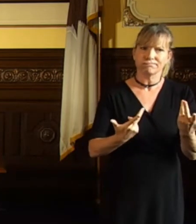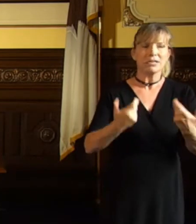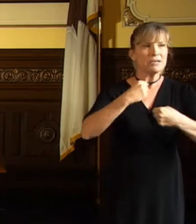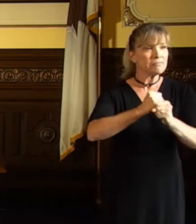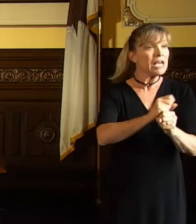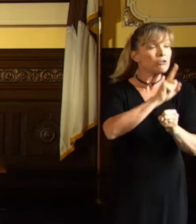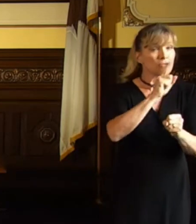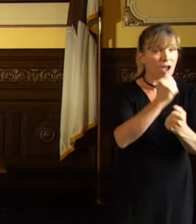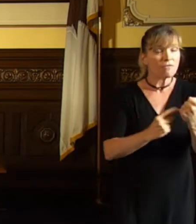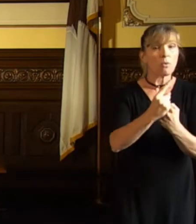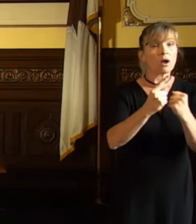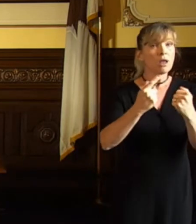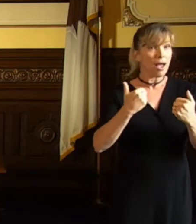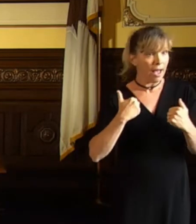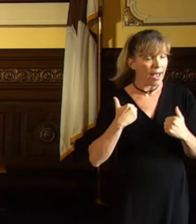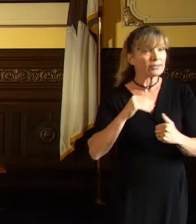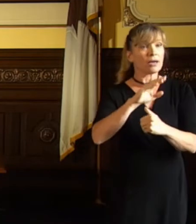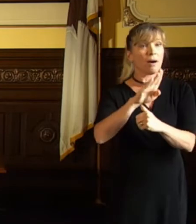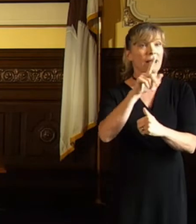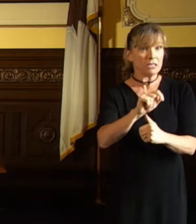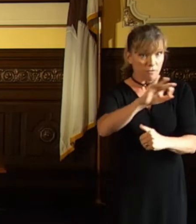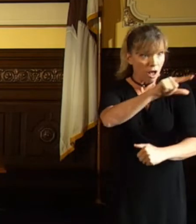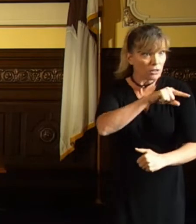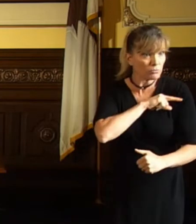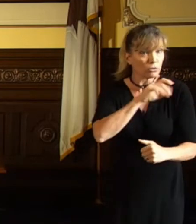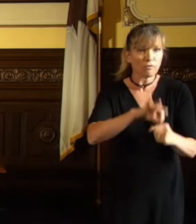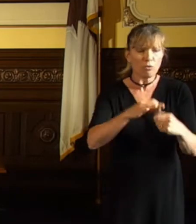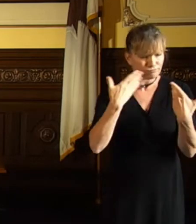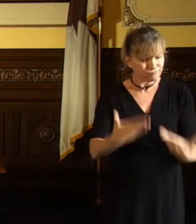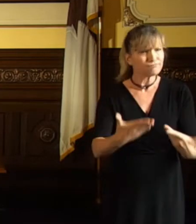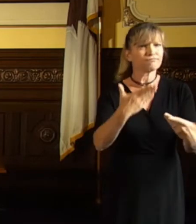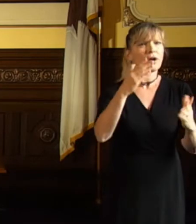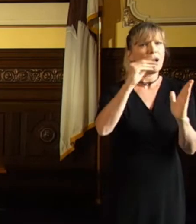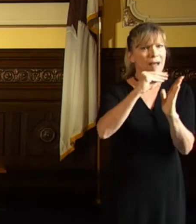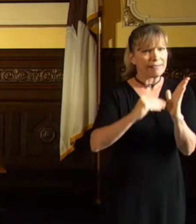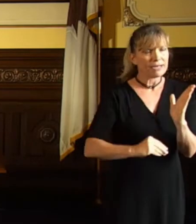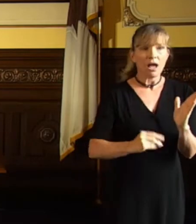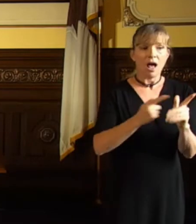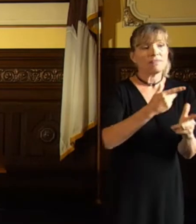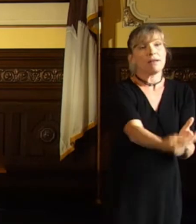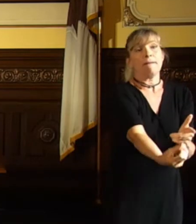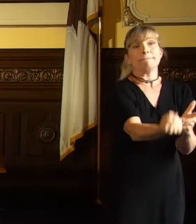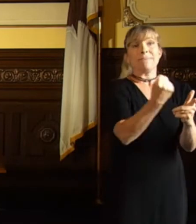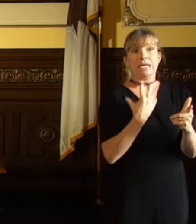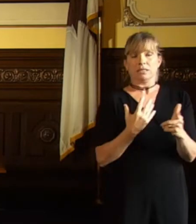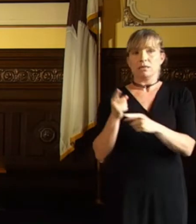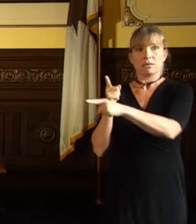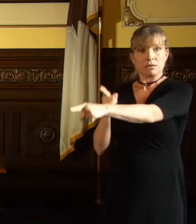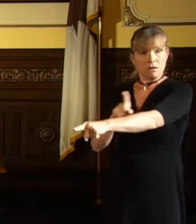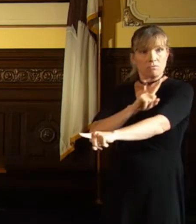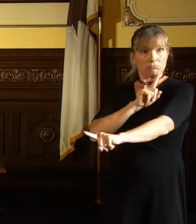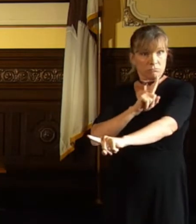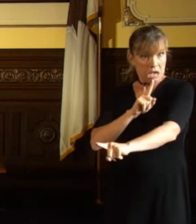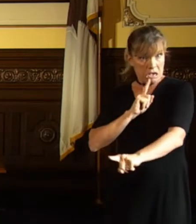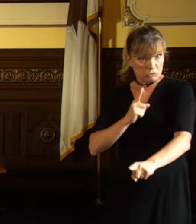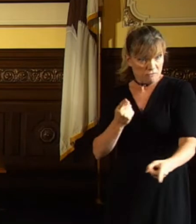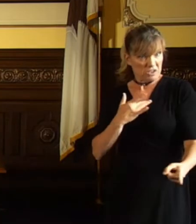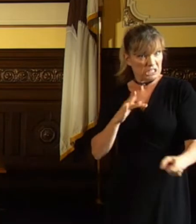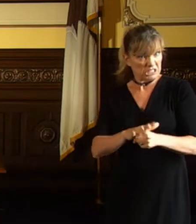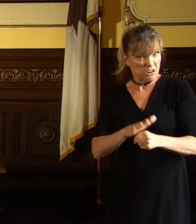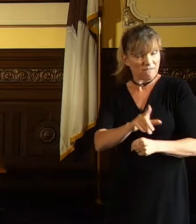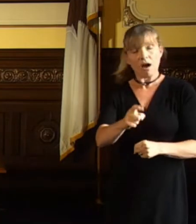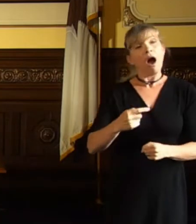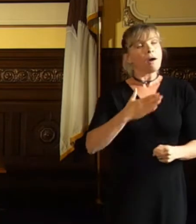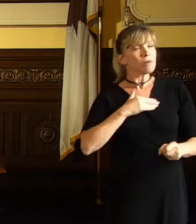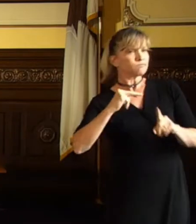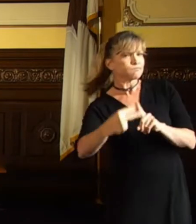making sure that everybody gets a ballot who is eligible to vote and then returns that ballot. So does this go far enough? In my view,